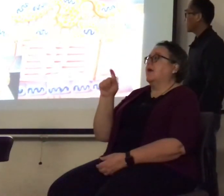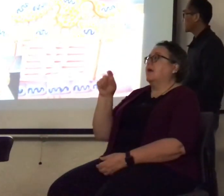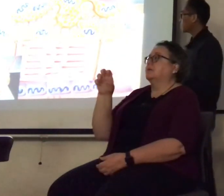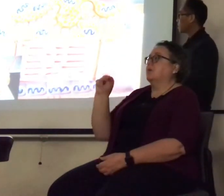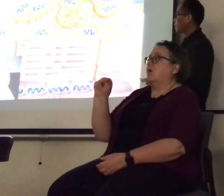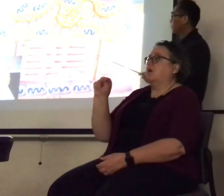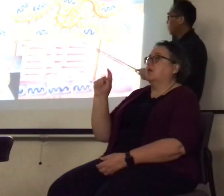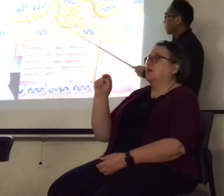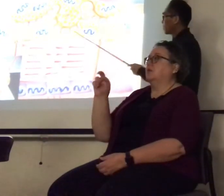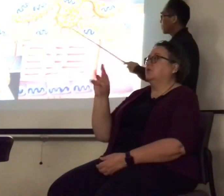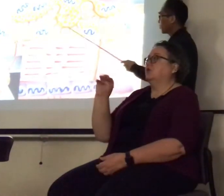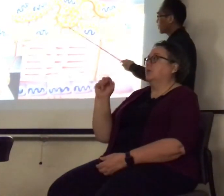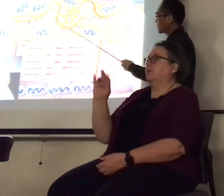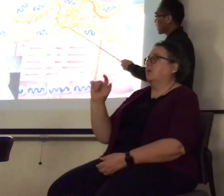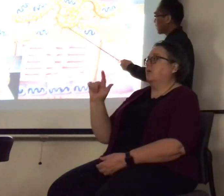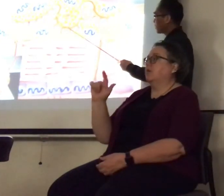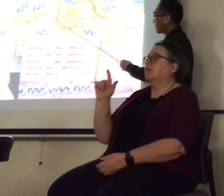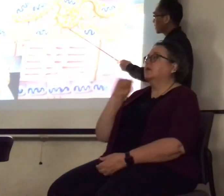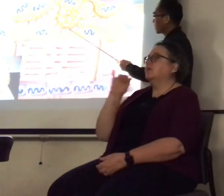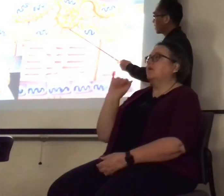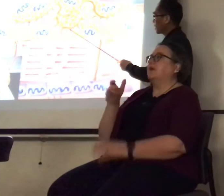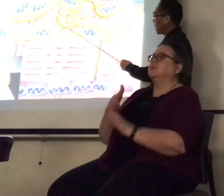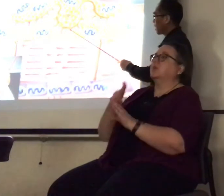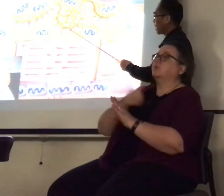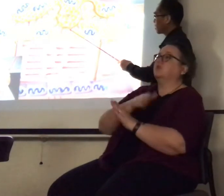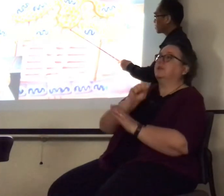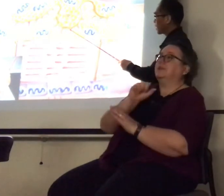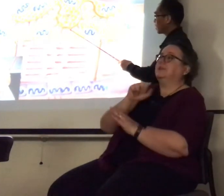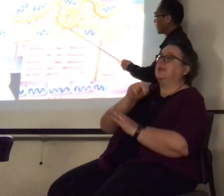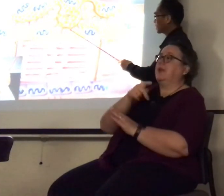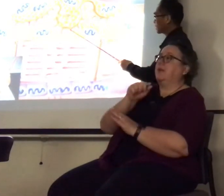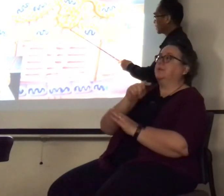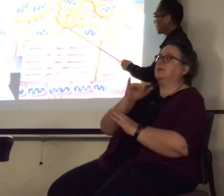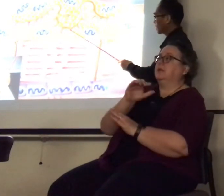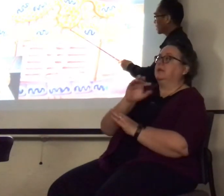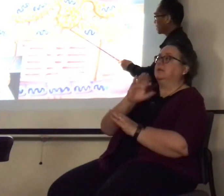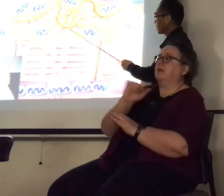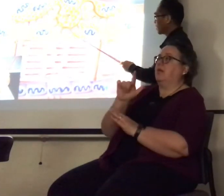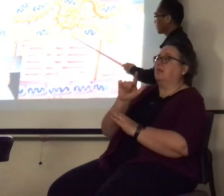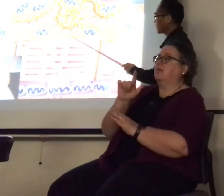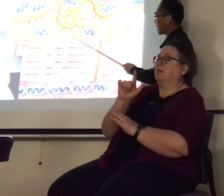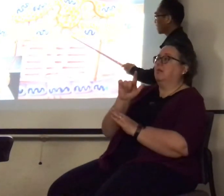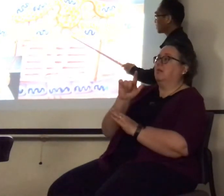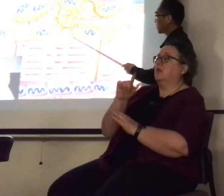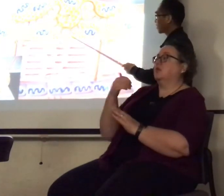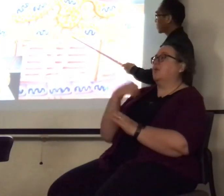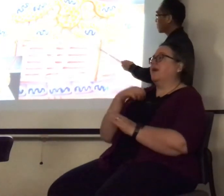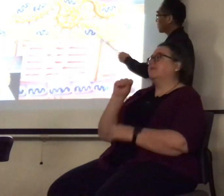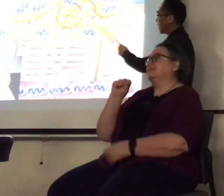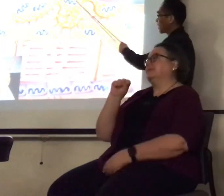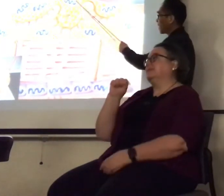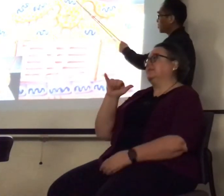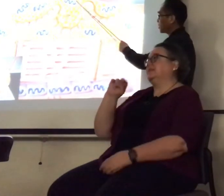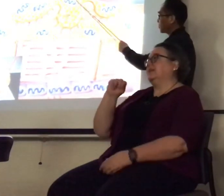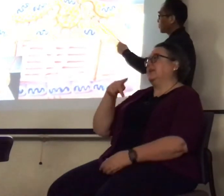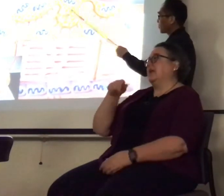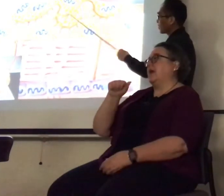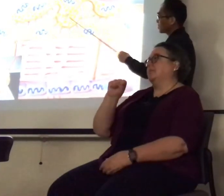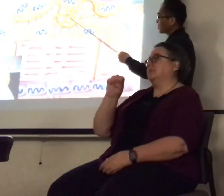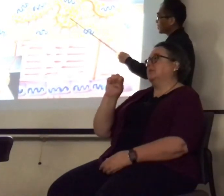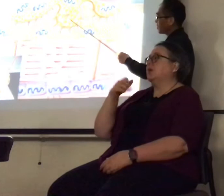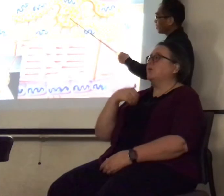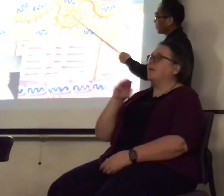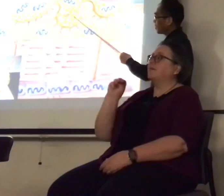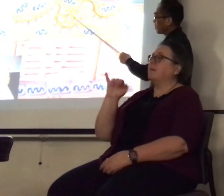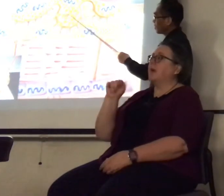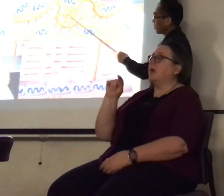And then so this is the presynaptic cell, basically. You have synapse there. You have some mitochondria.